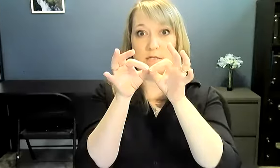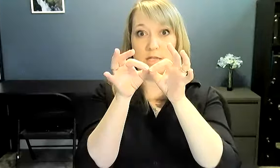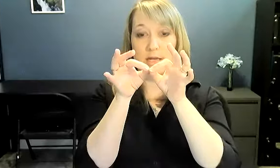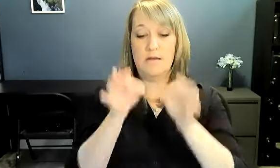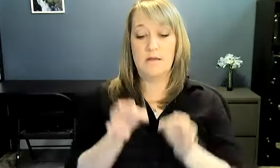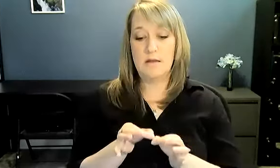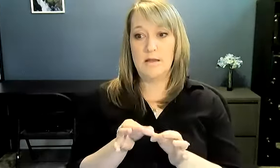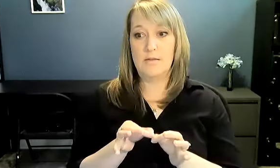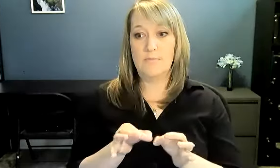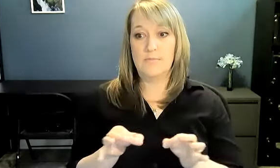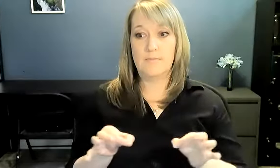again.